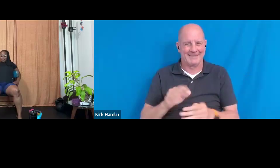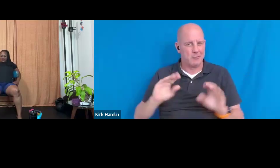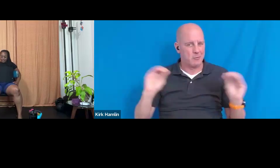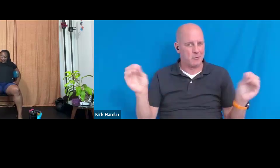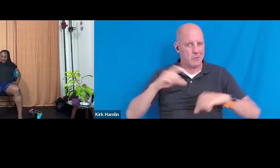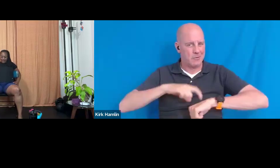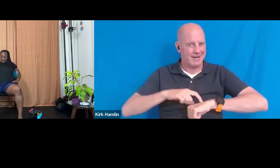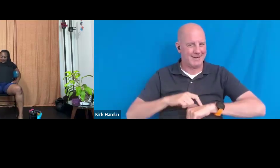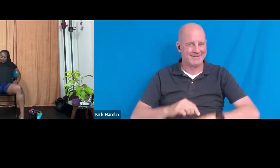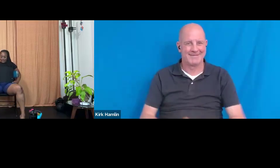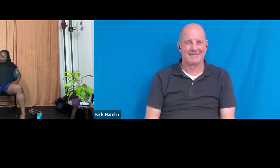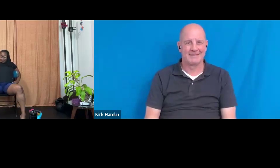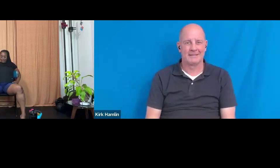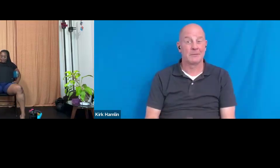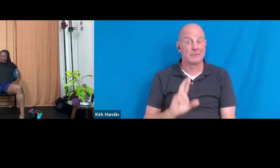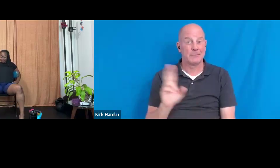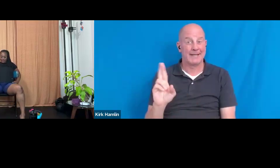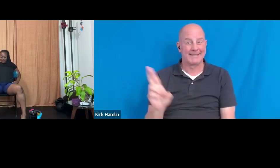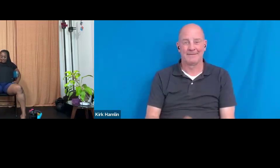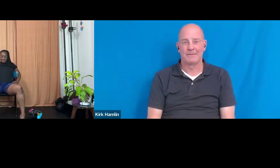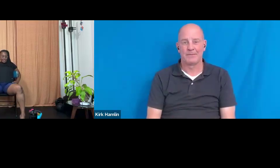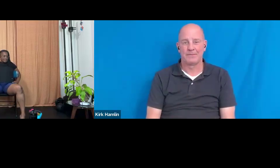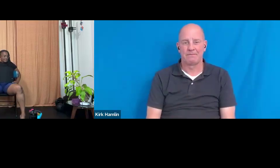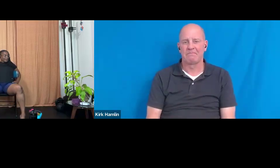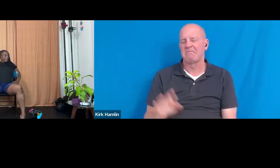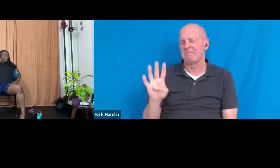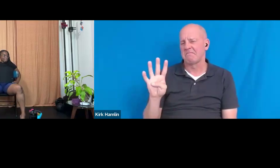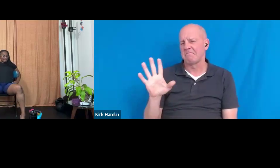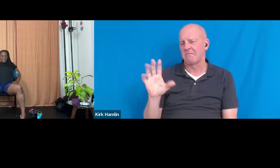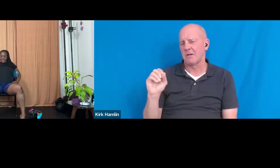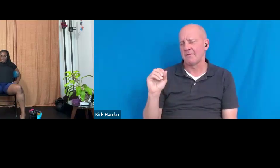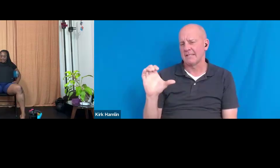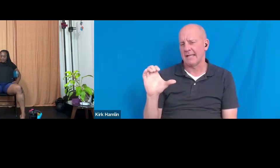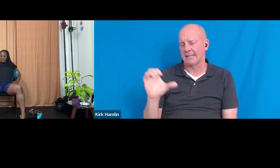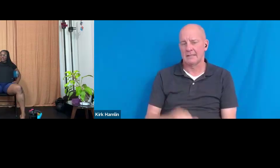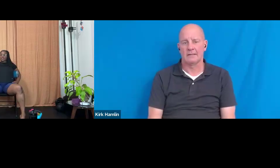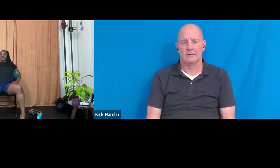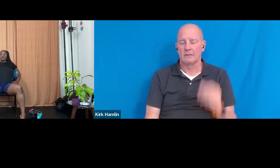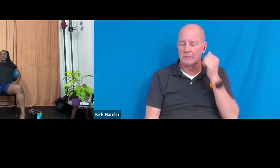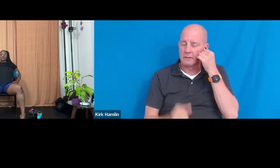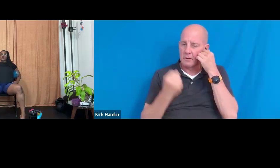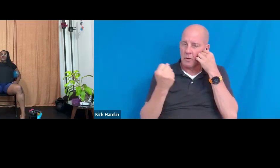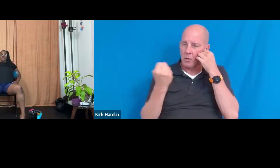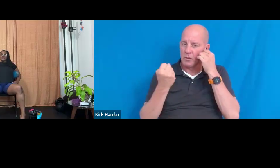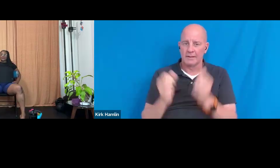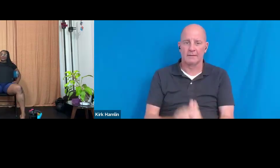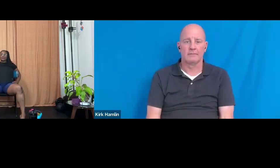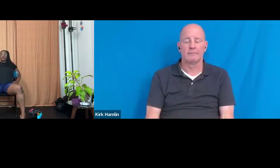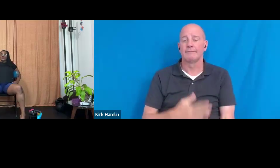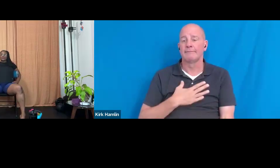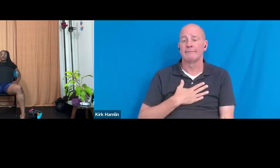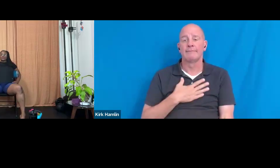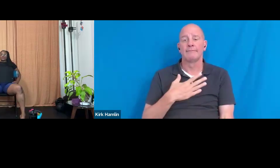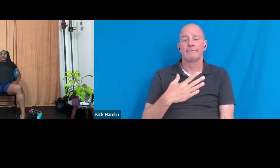I'll be counting from now. We're going to spend about 45 seconds in this position, just breathing.